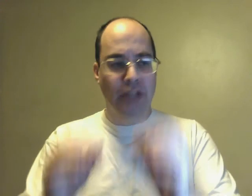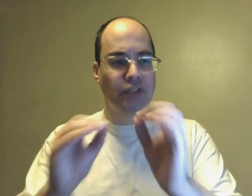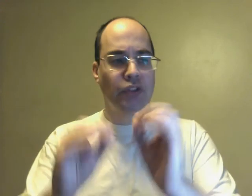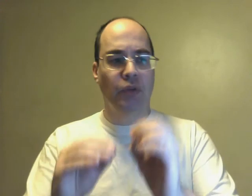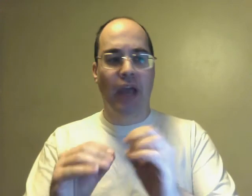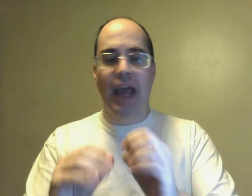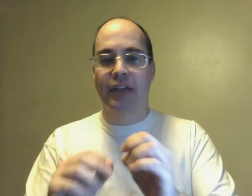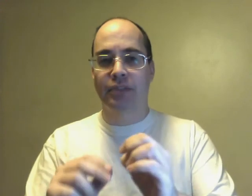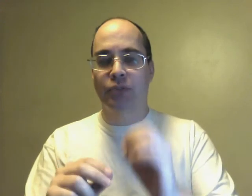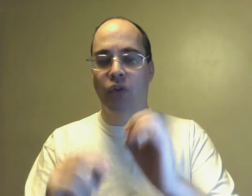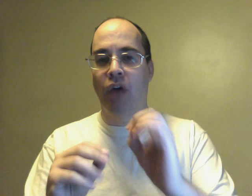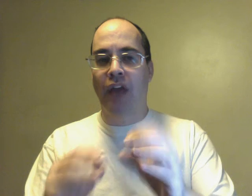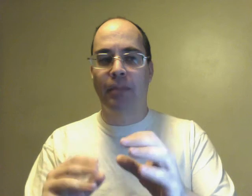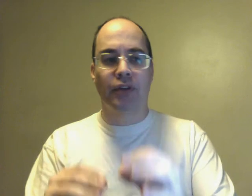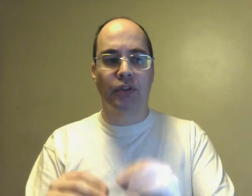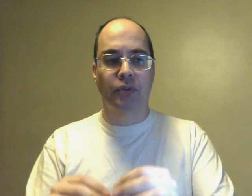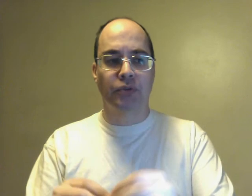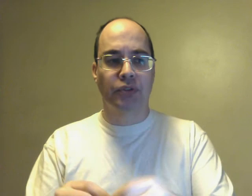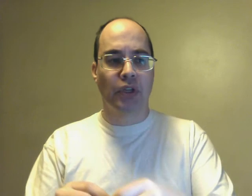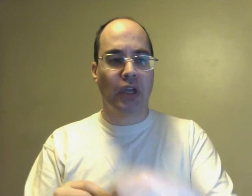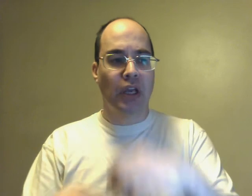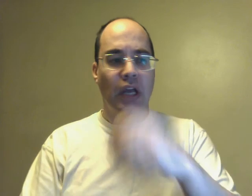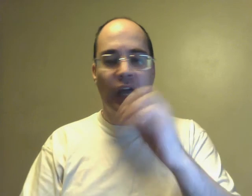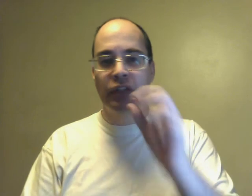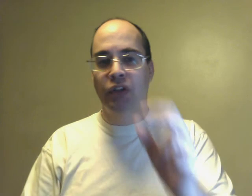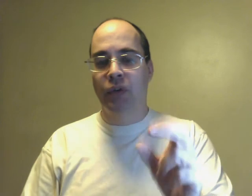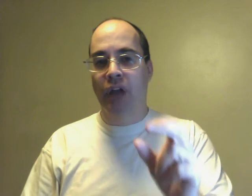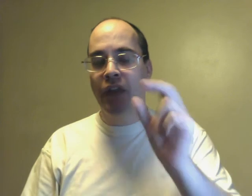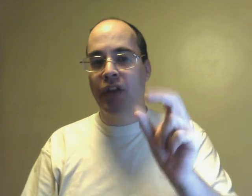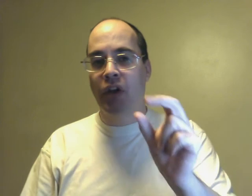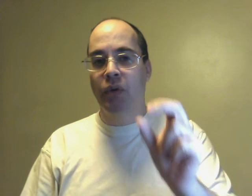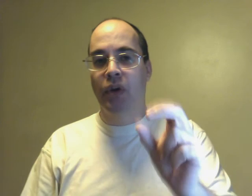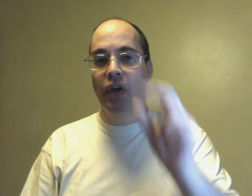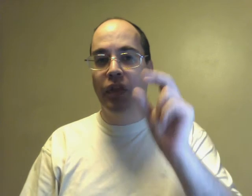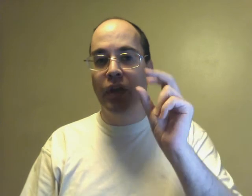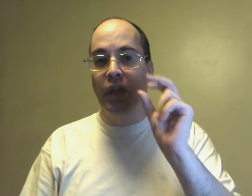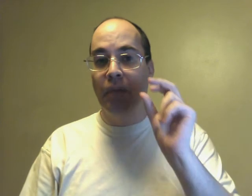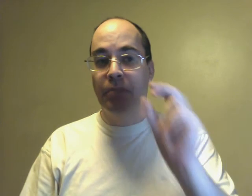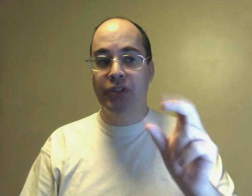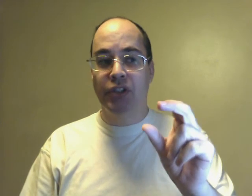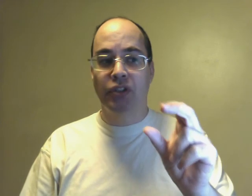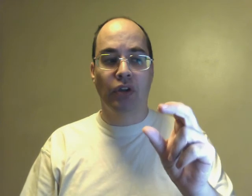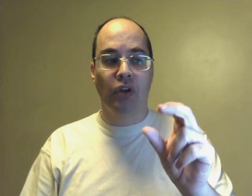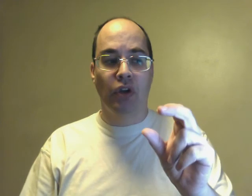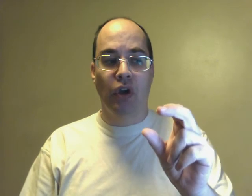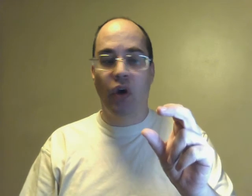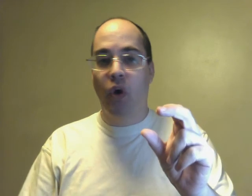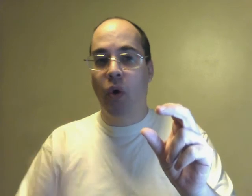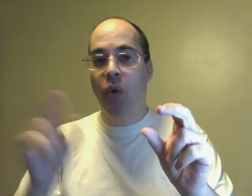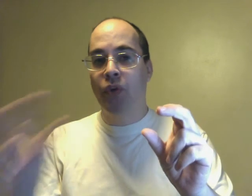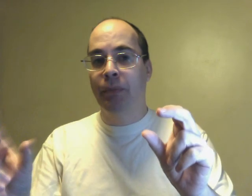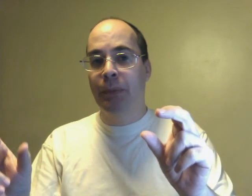relates to atoms or other particles, and you can either know the position or the